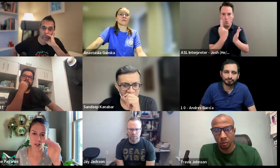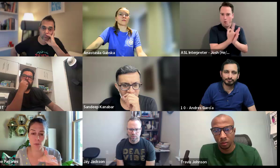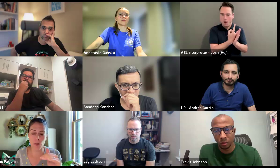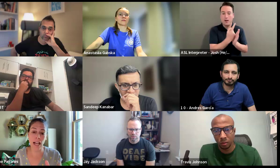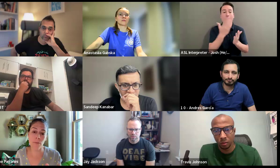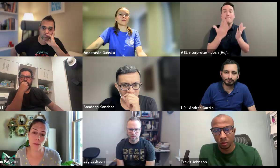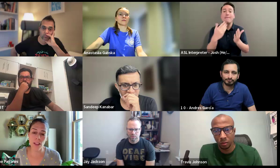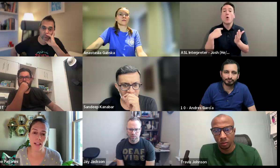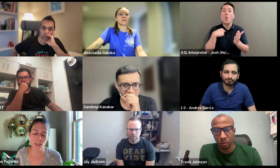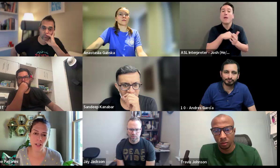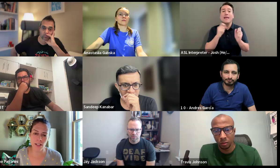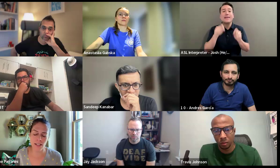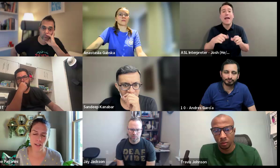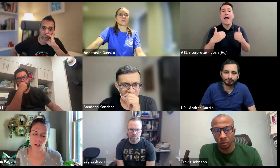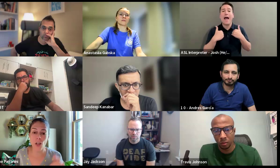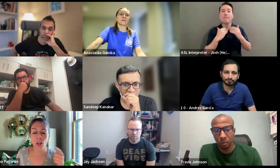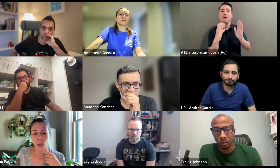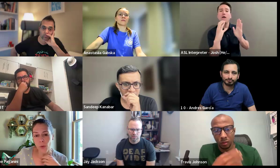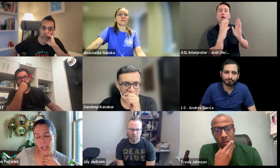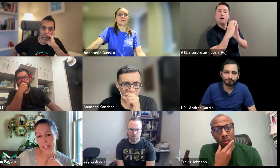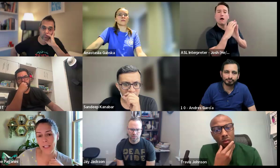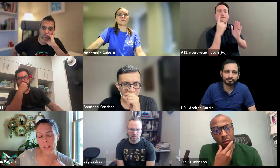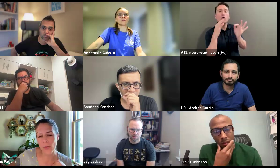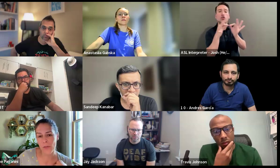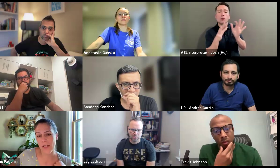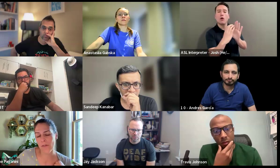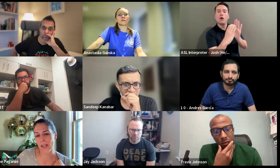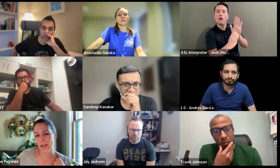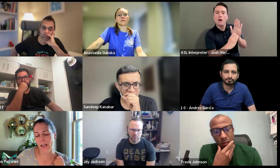sections, collapsible sections. You can link to a specific